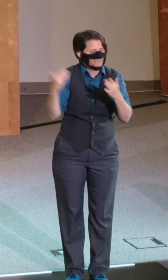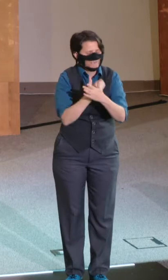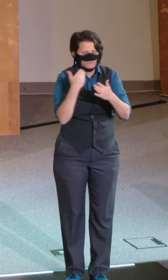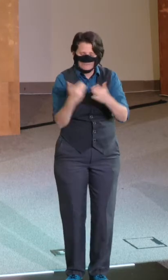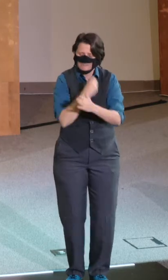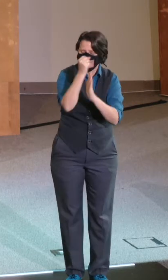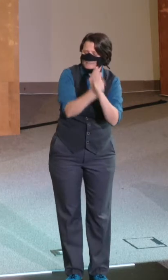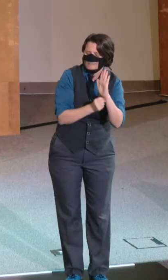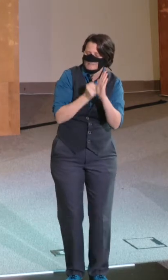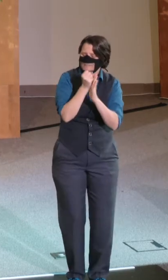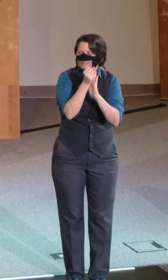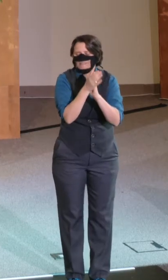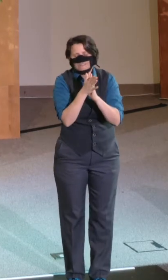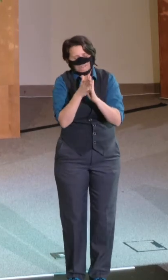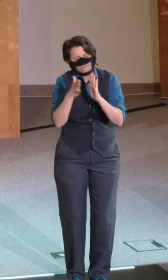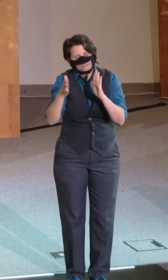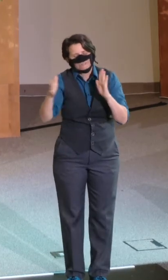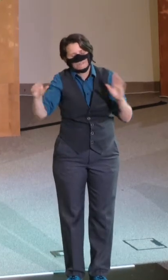It's a new season